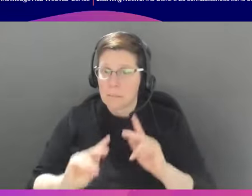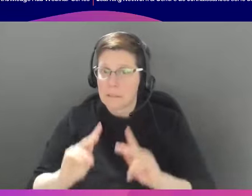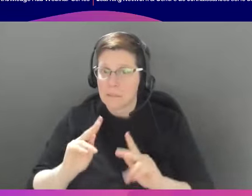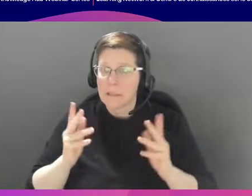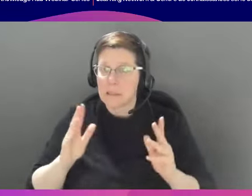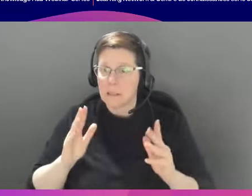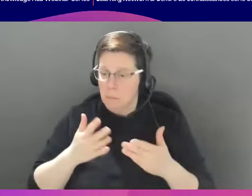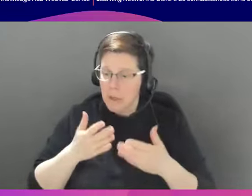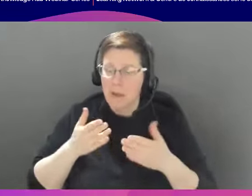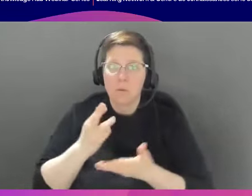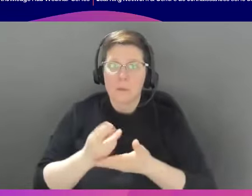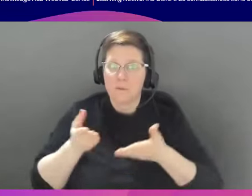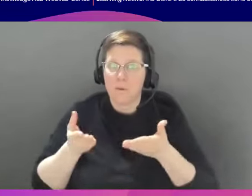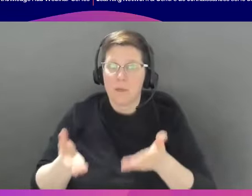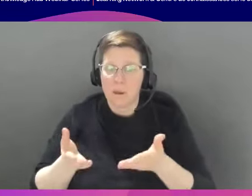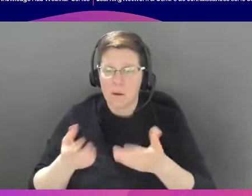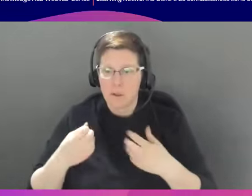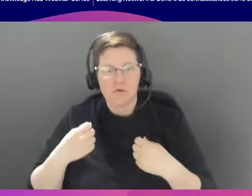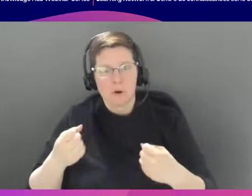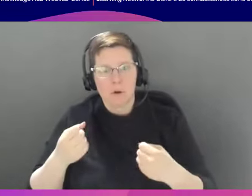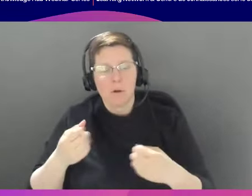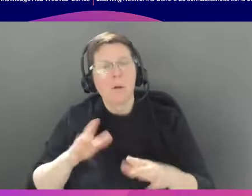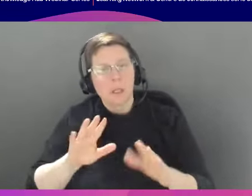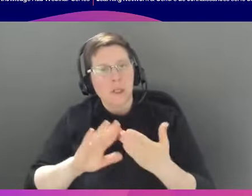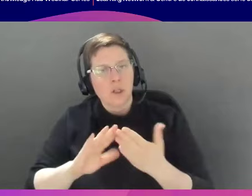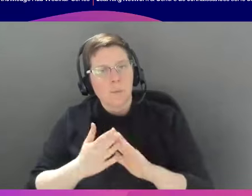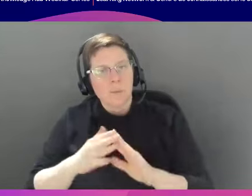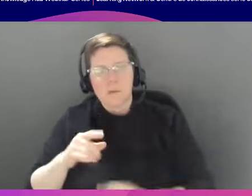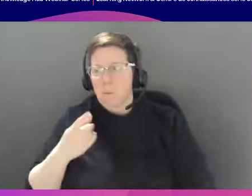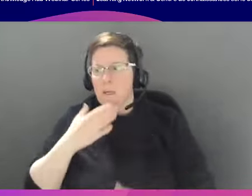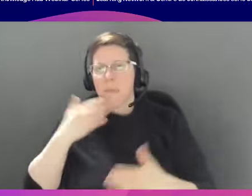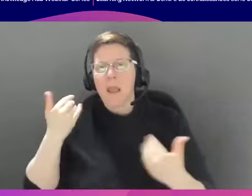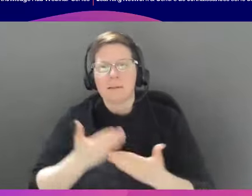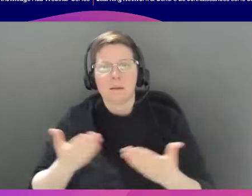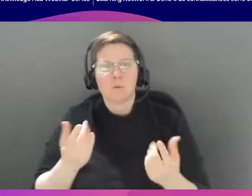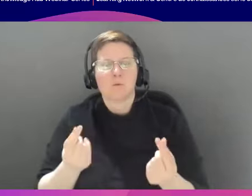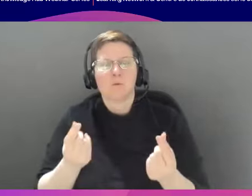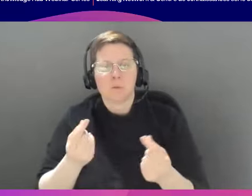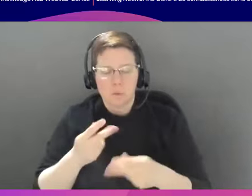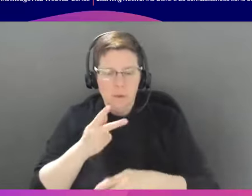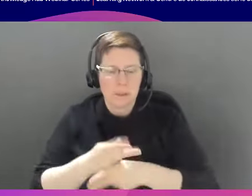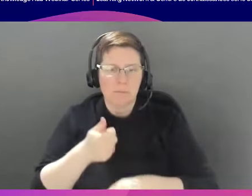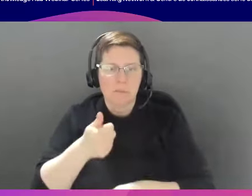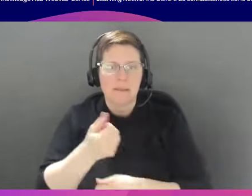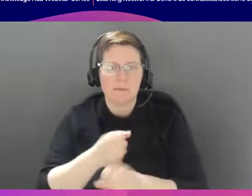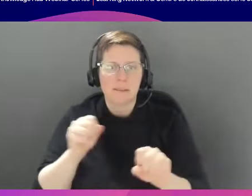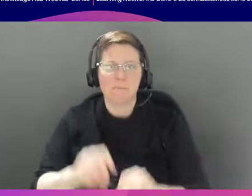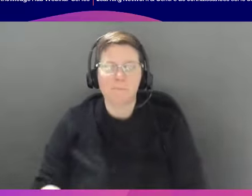strong. So community is one of the best safety hygienes that I would recommend.